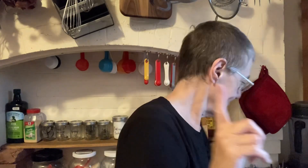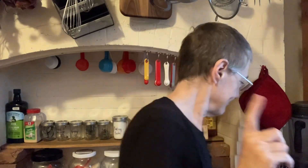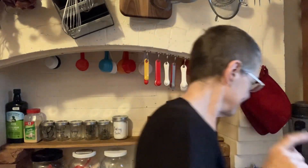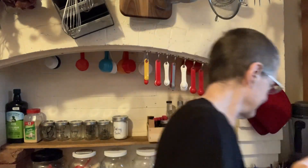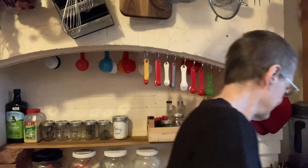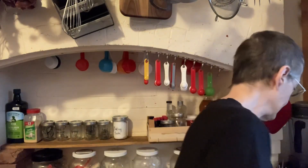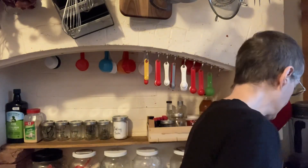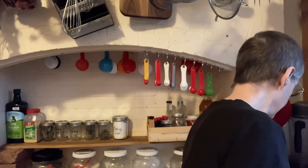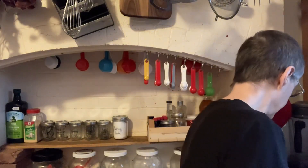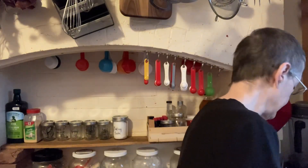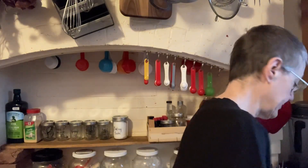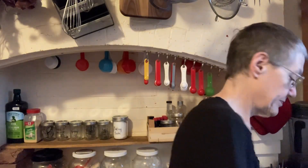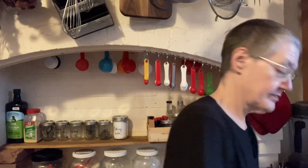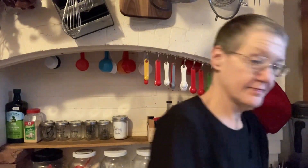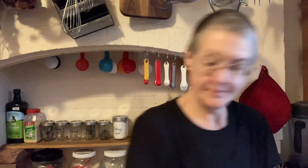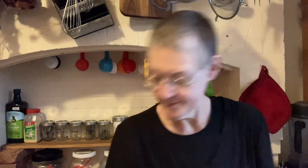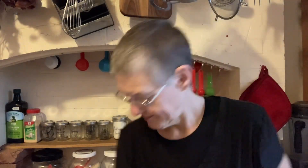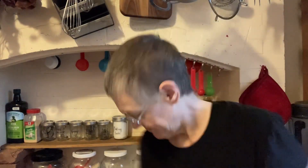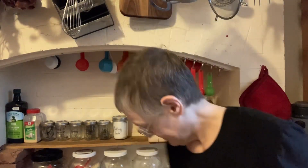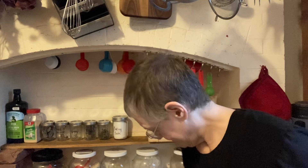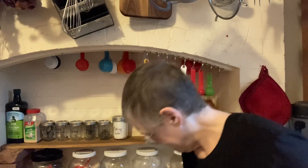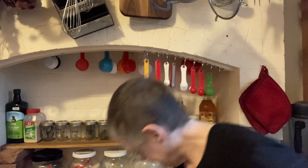use my, hang on a second,